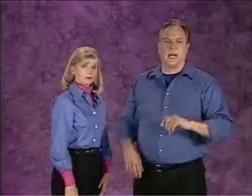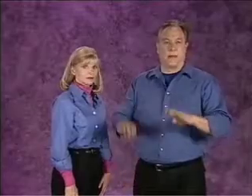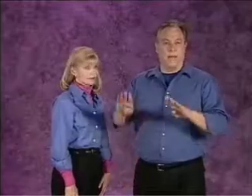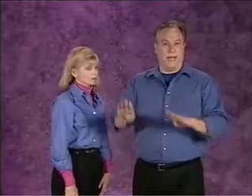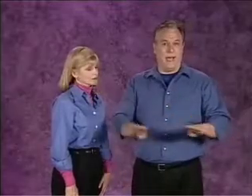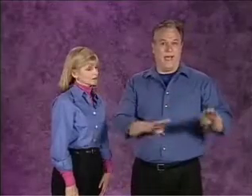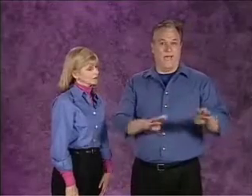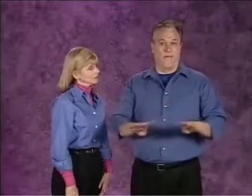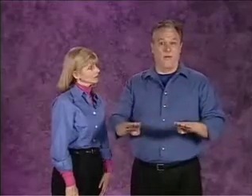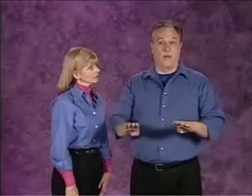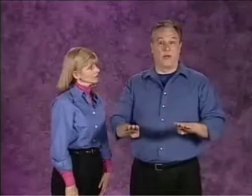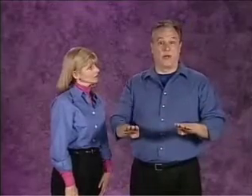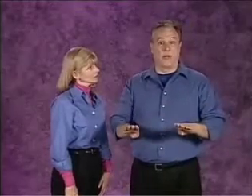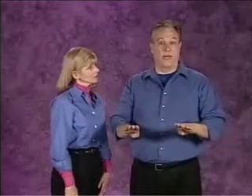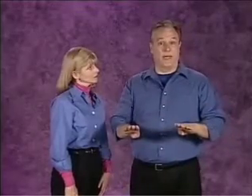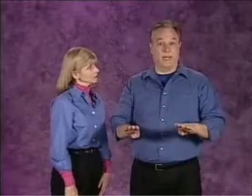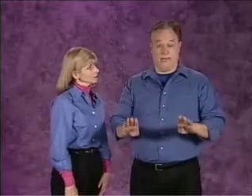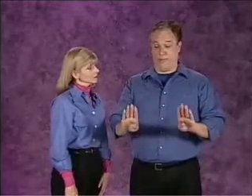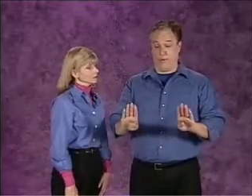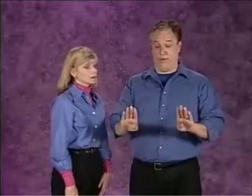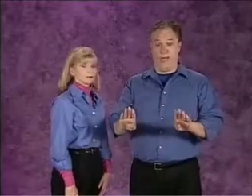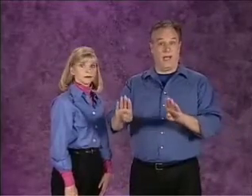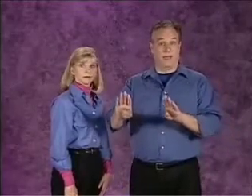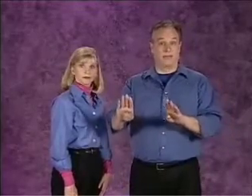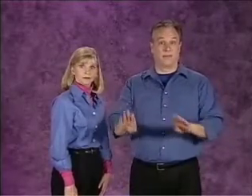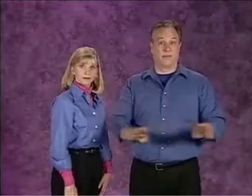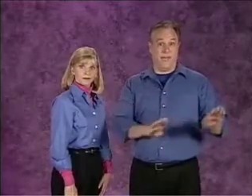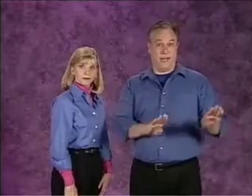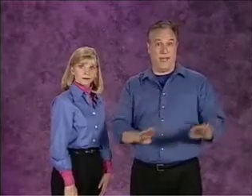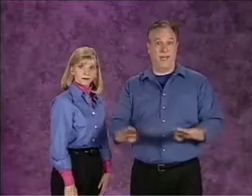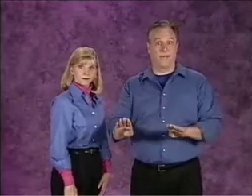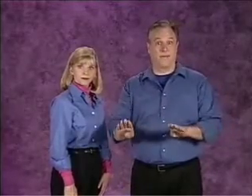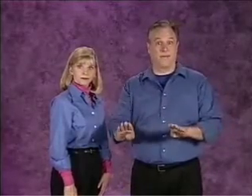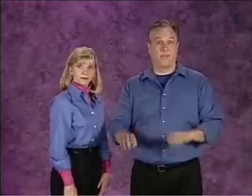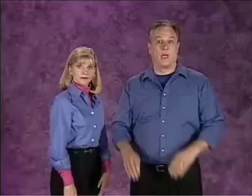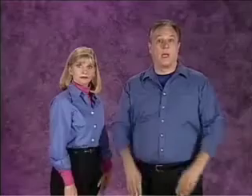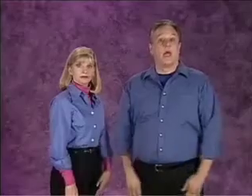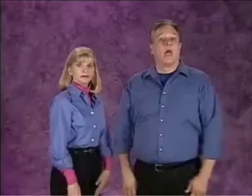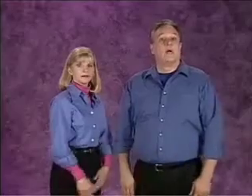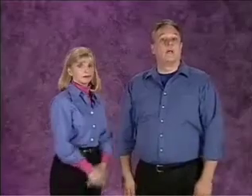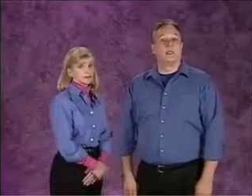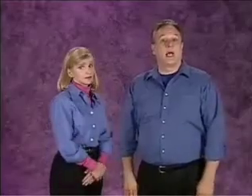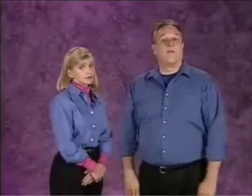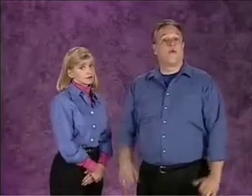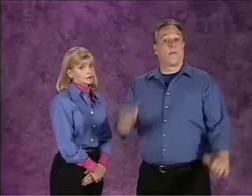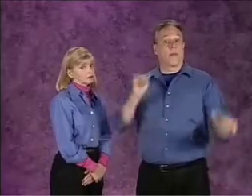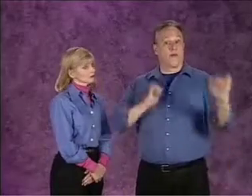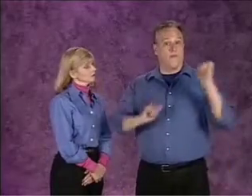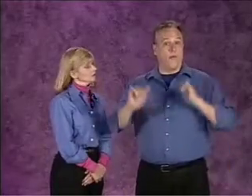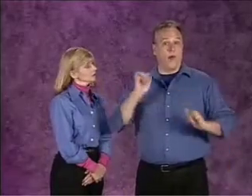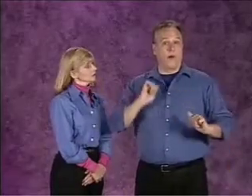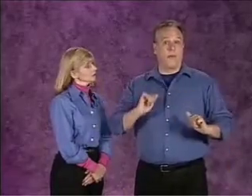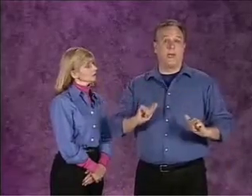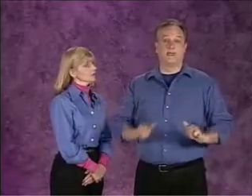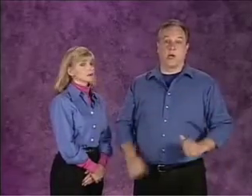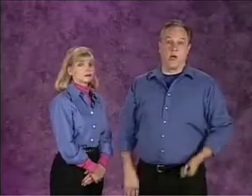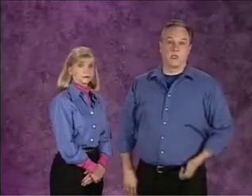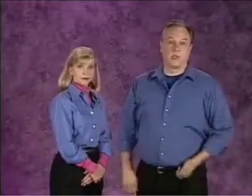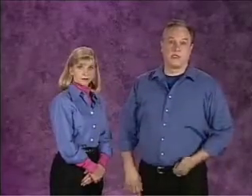sign behave forming the letter B in both hands, behave. The sign for perform is also the